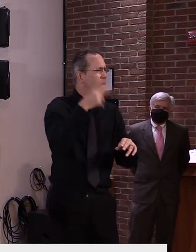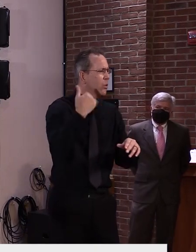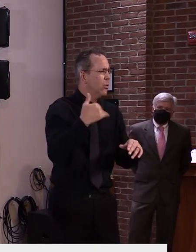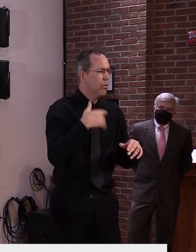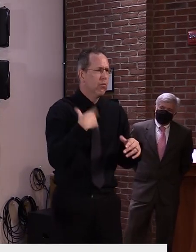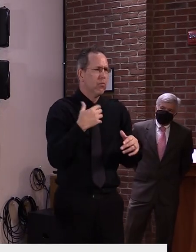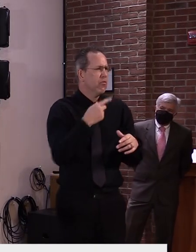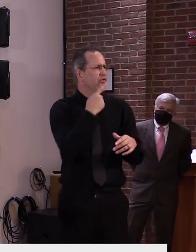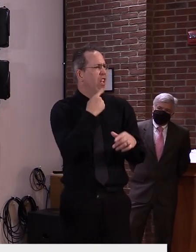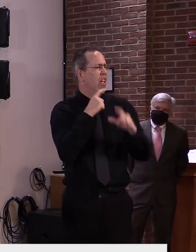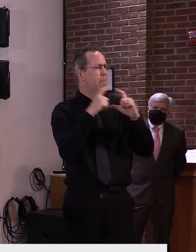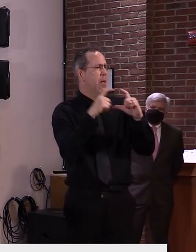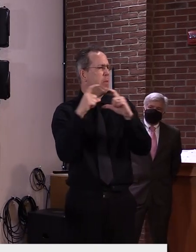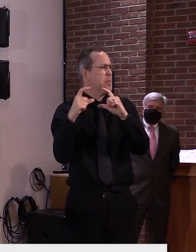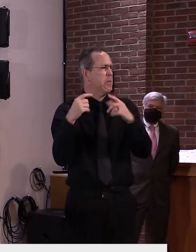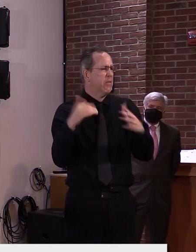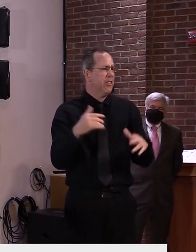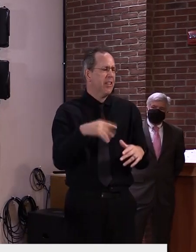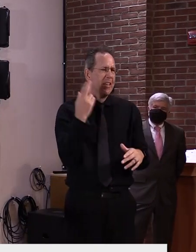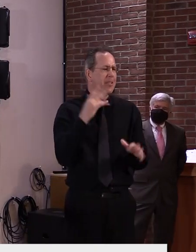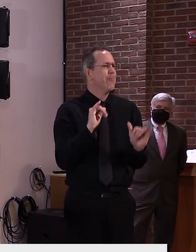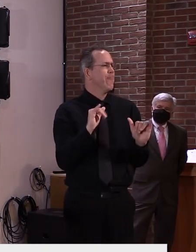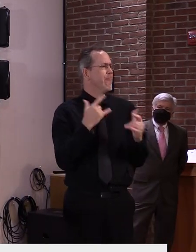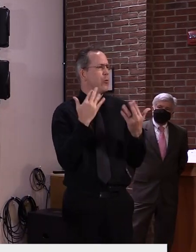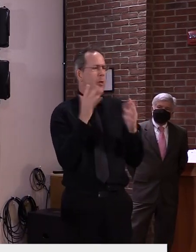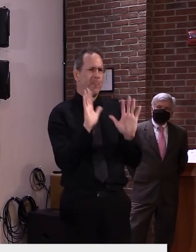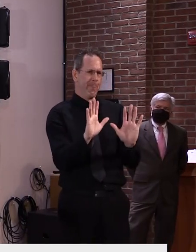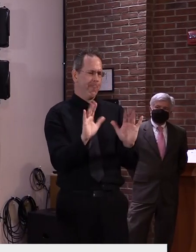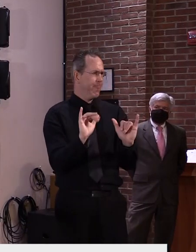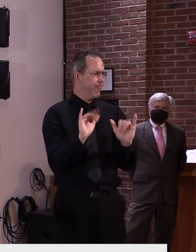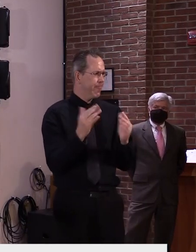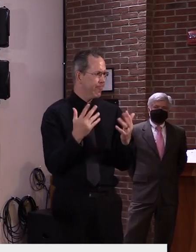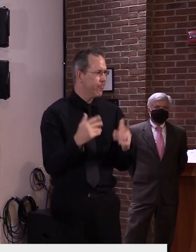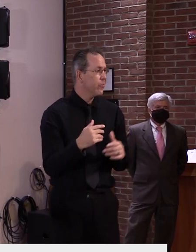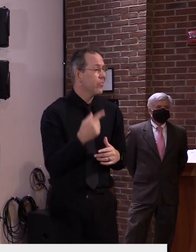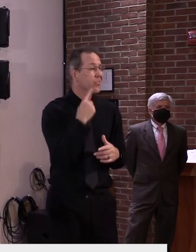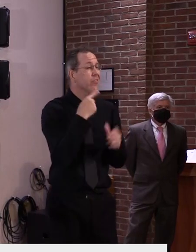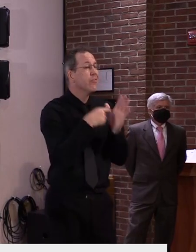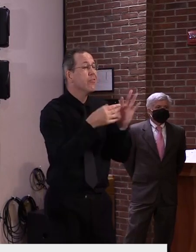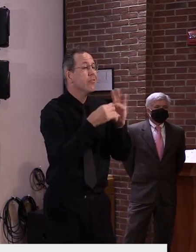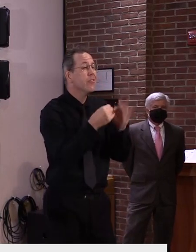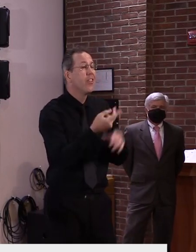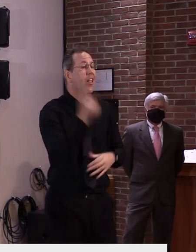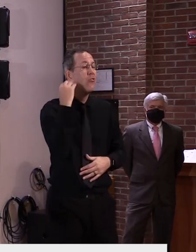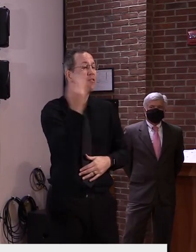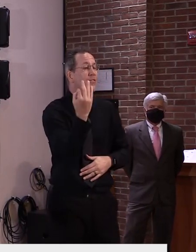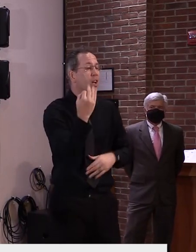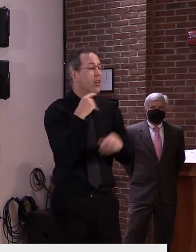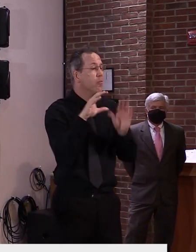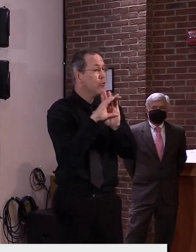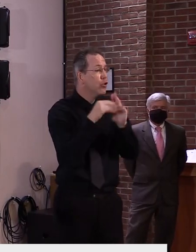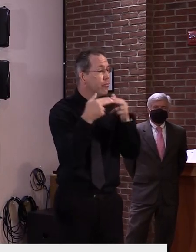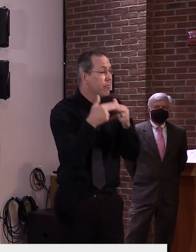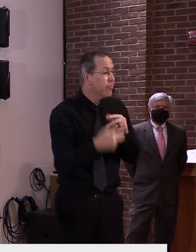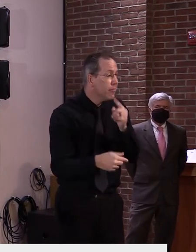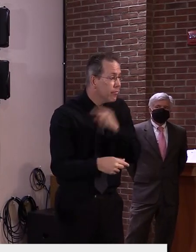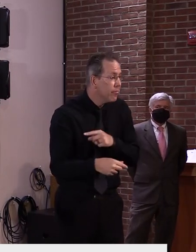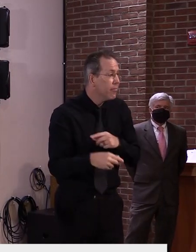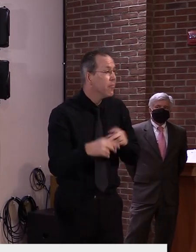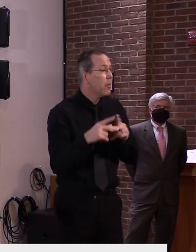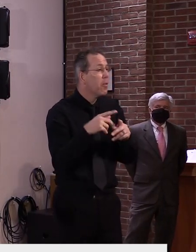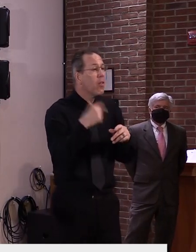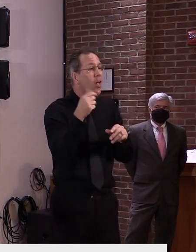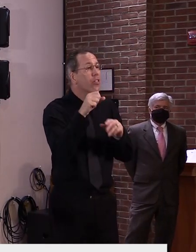we showcased on Friday, starting to see a little bit of migration, Pennsylvania, West Virginia,